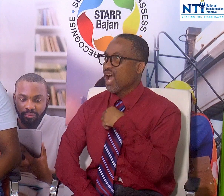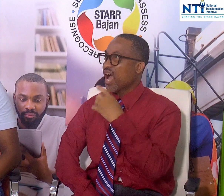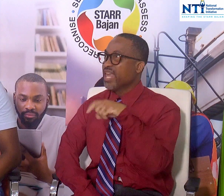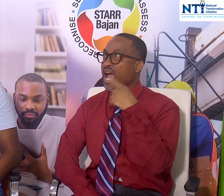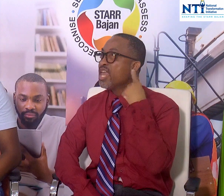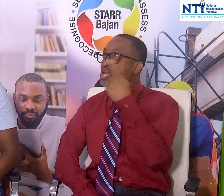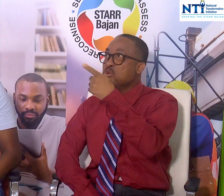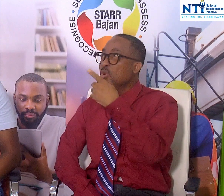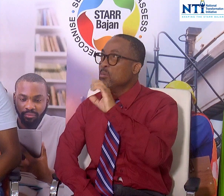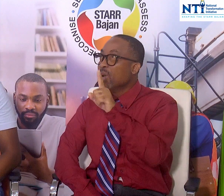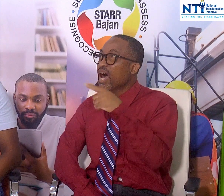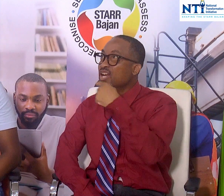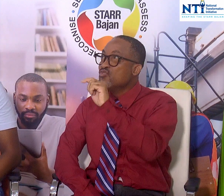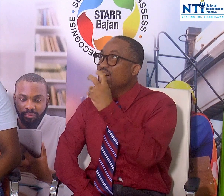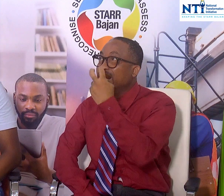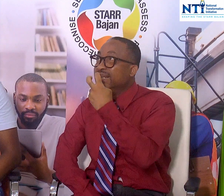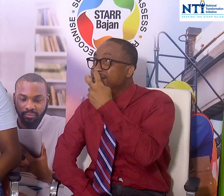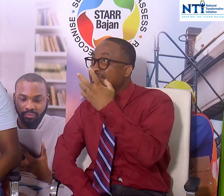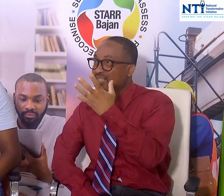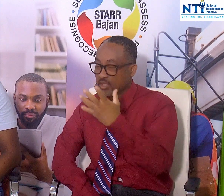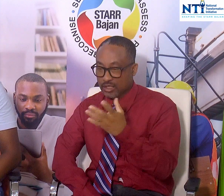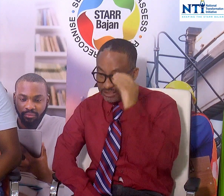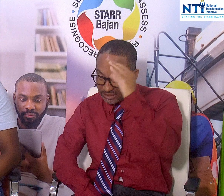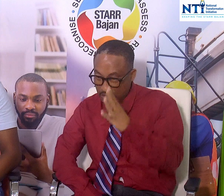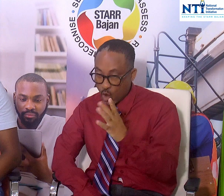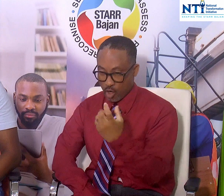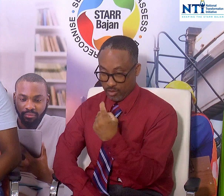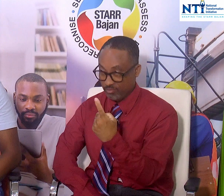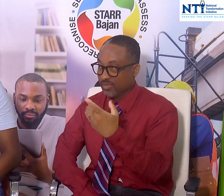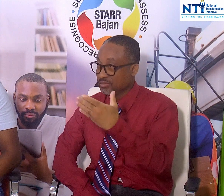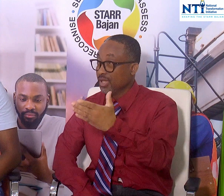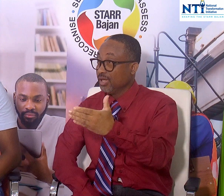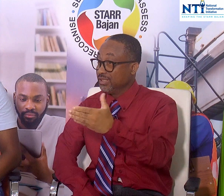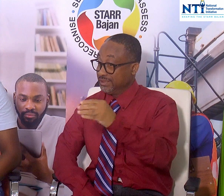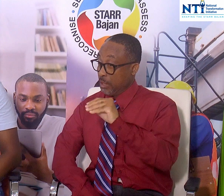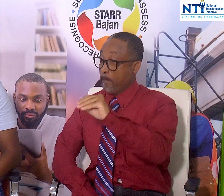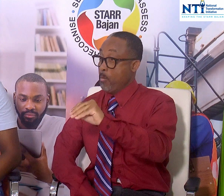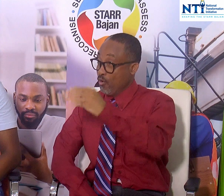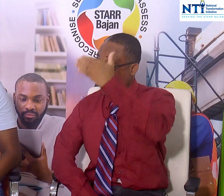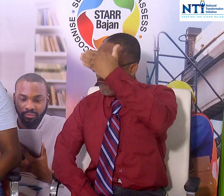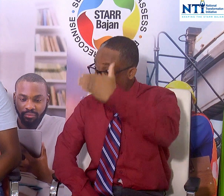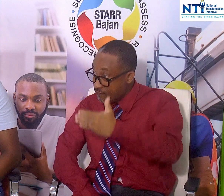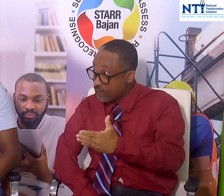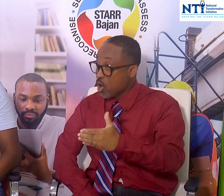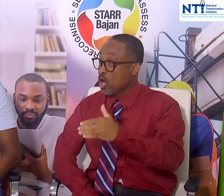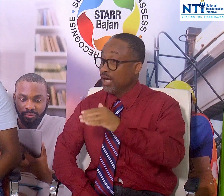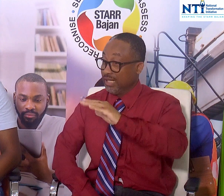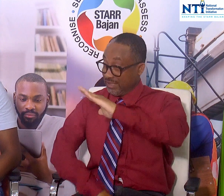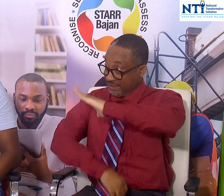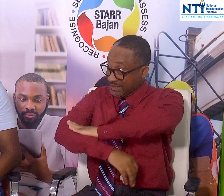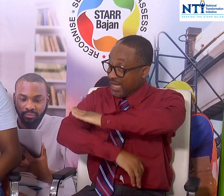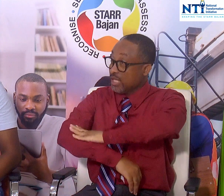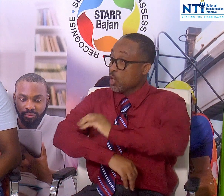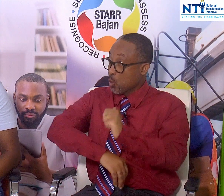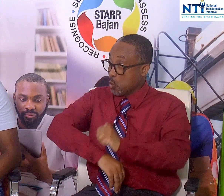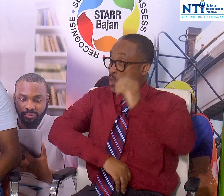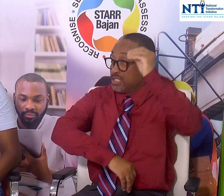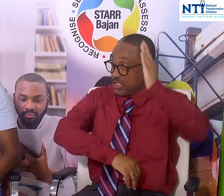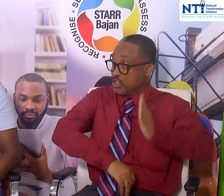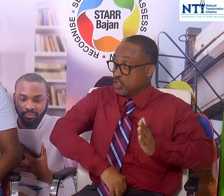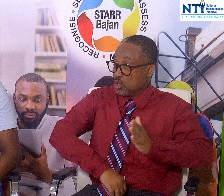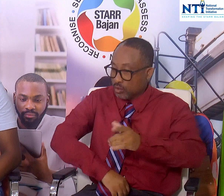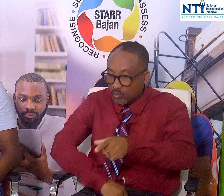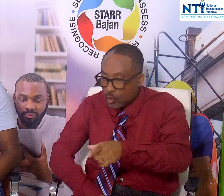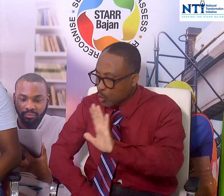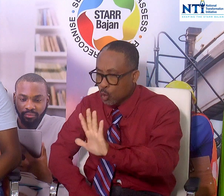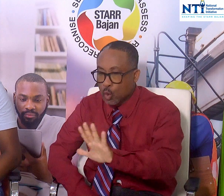saying, can you hear me okay? Can you hear me okay? You want to read my lips? And I was trying to understand. They put me near to the front of the class